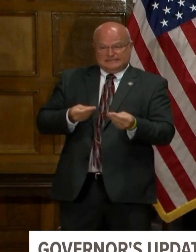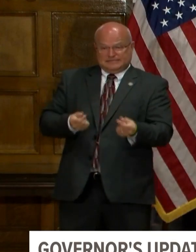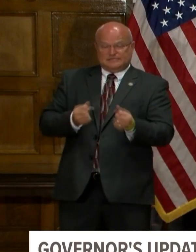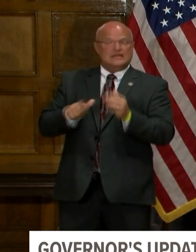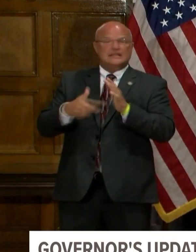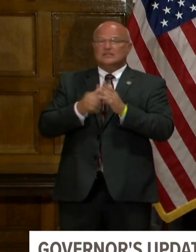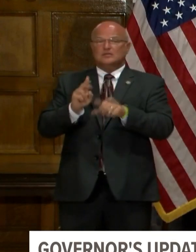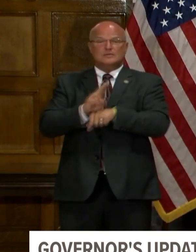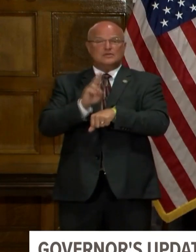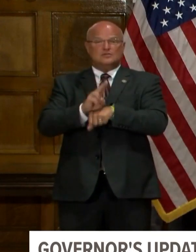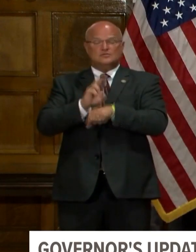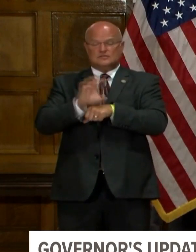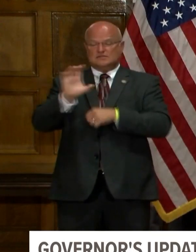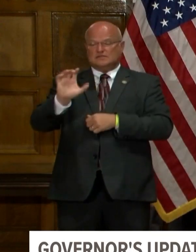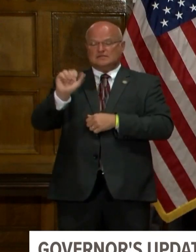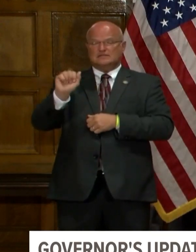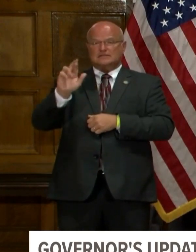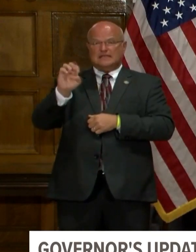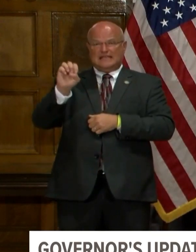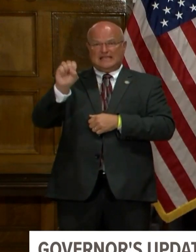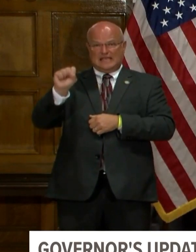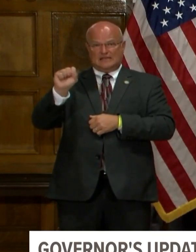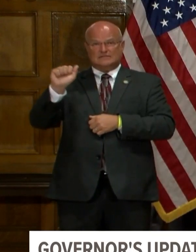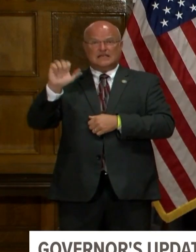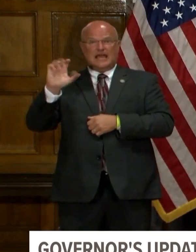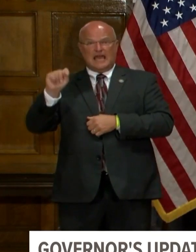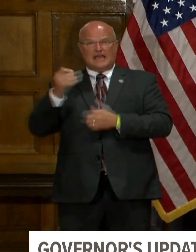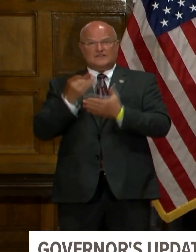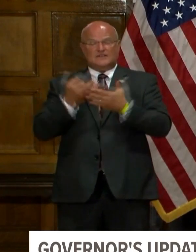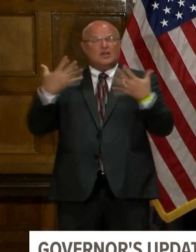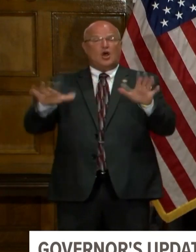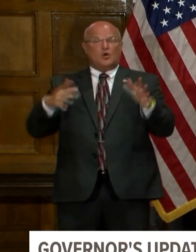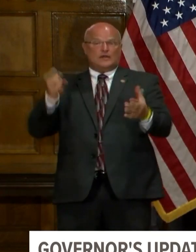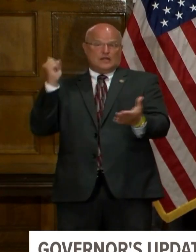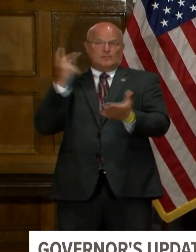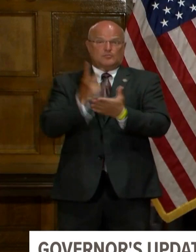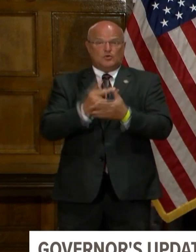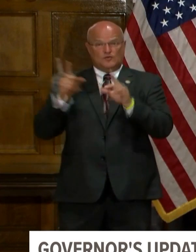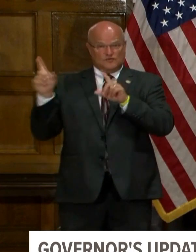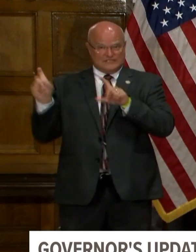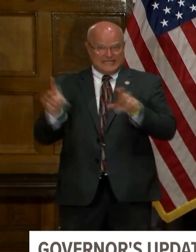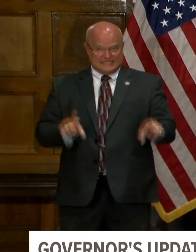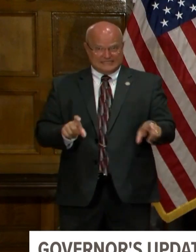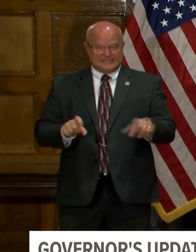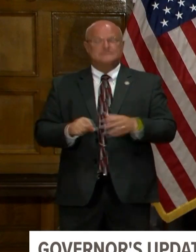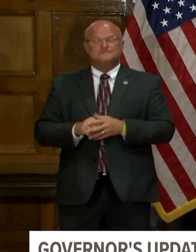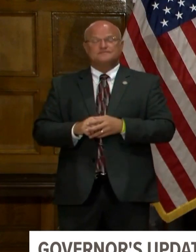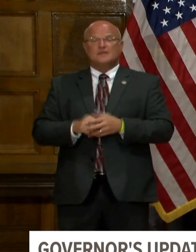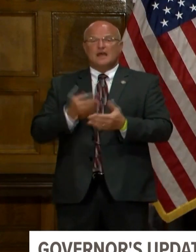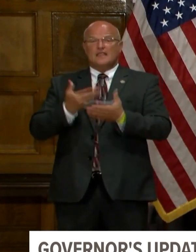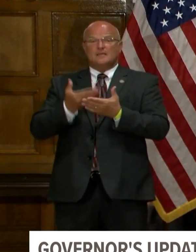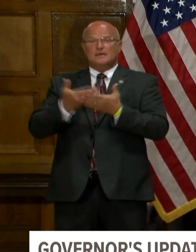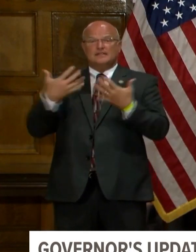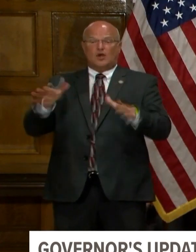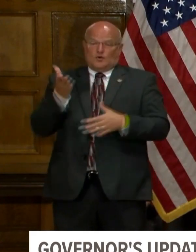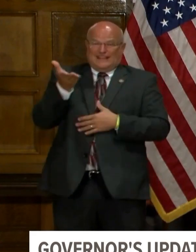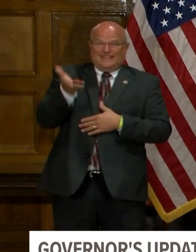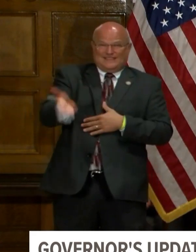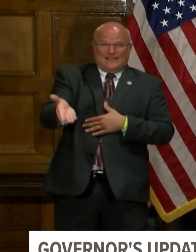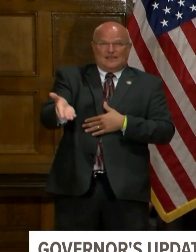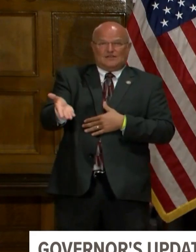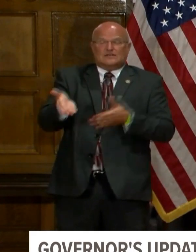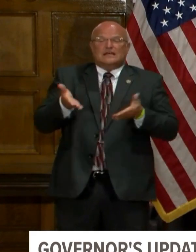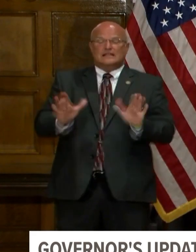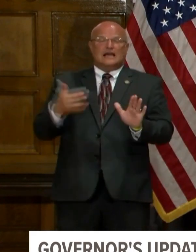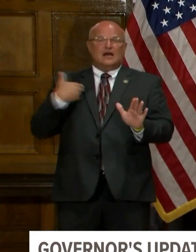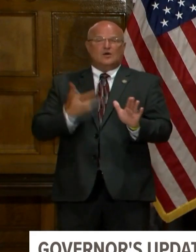will be using CARES Act funding already approved for testing. And so the money is already there. It'll